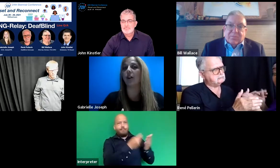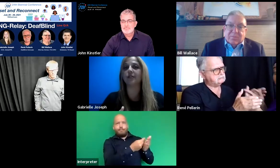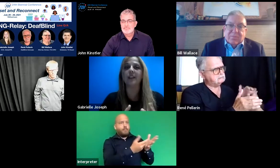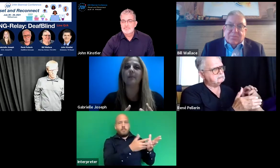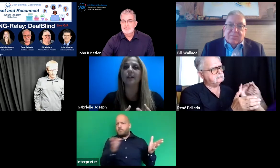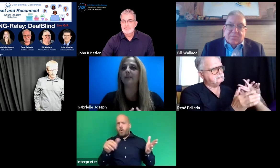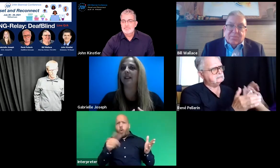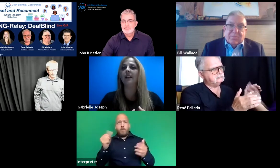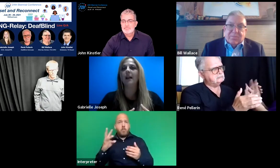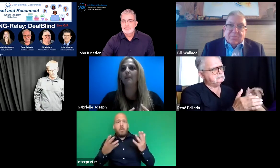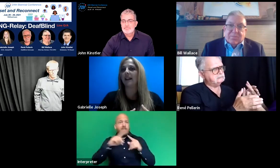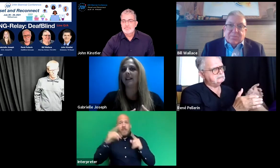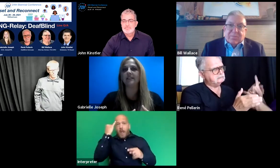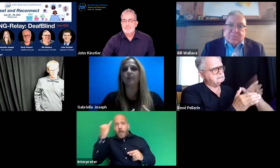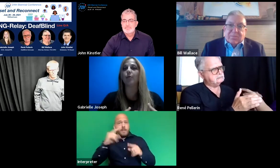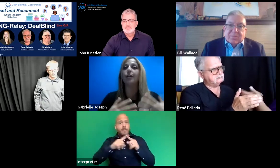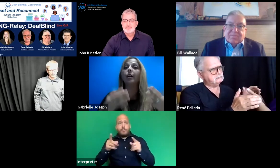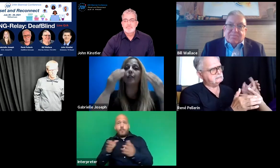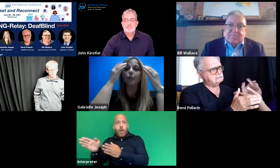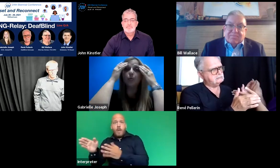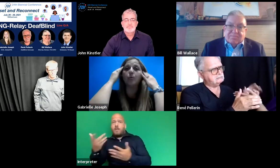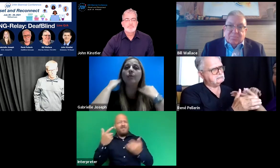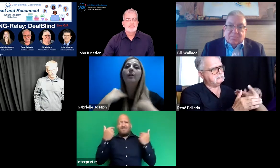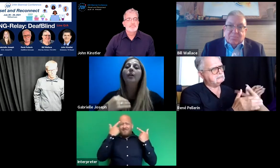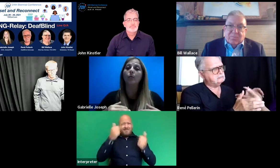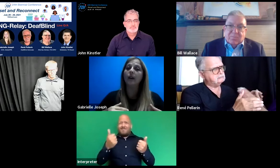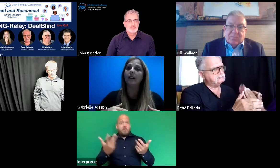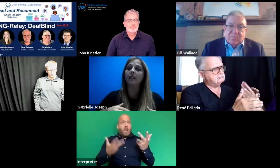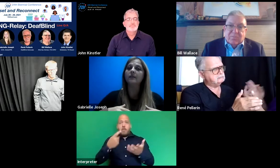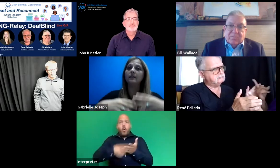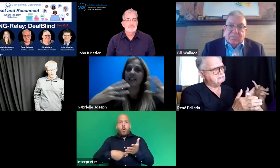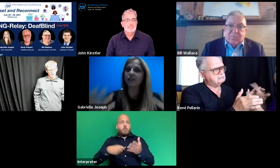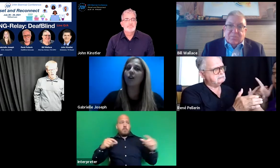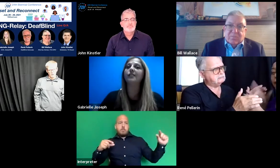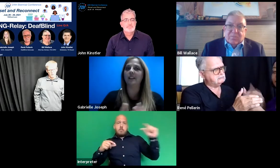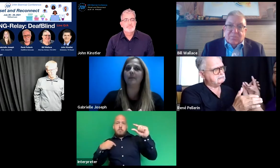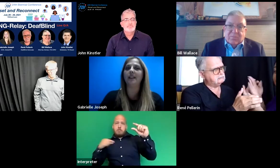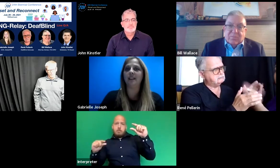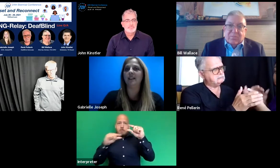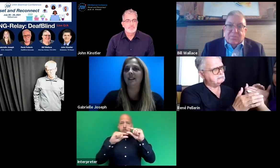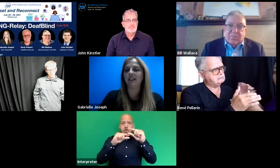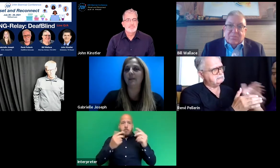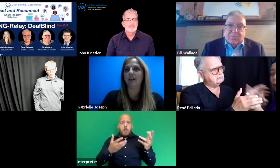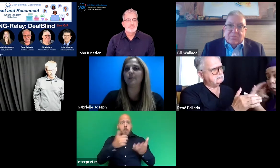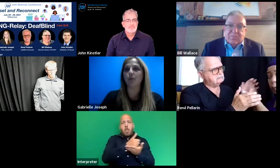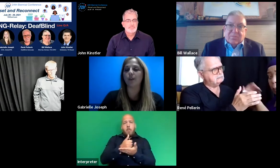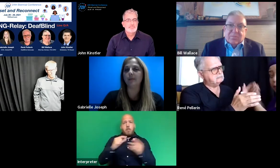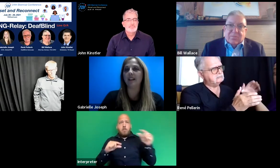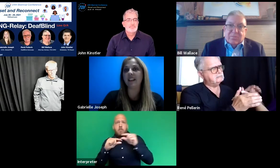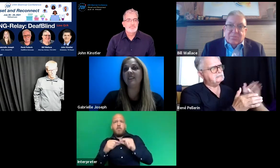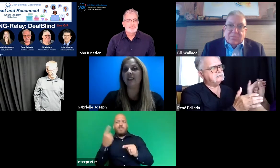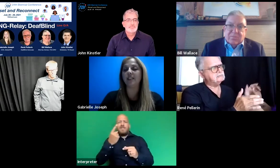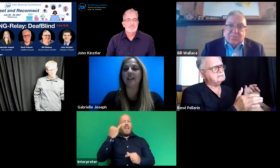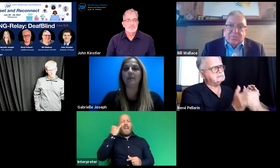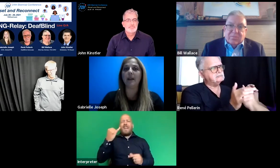exogenous cost reimbursement mechanism or another tool where these costs can be absorbed